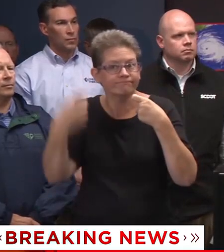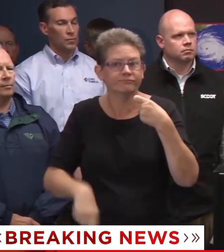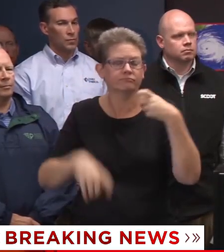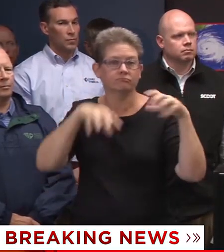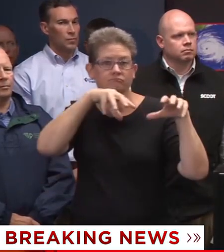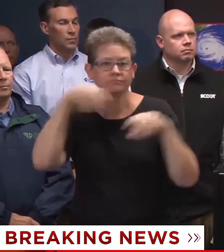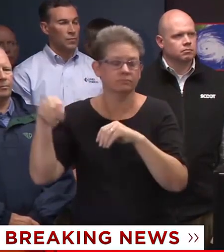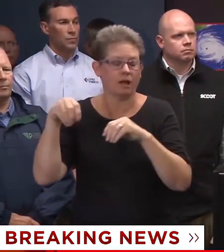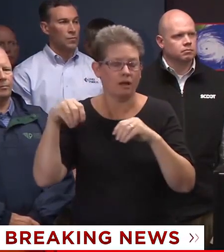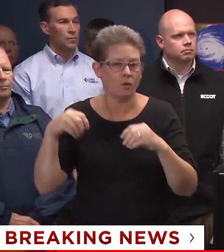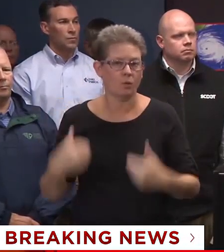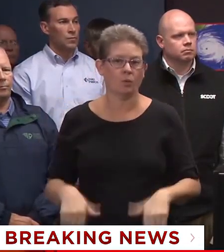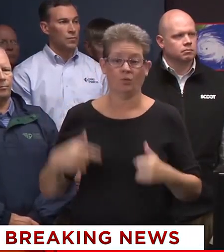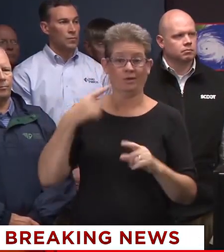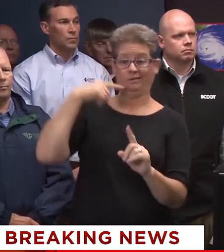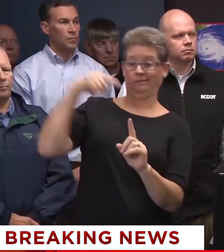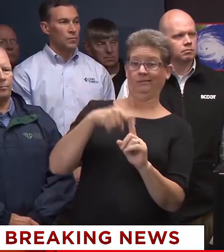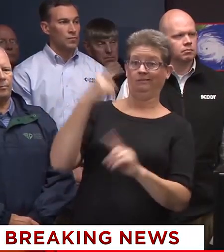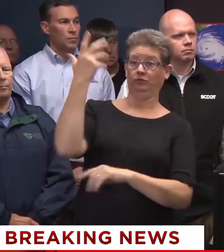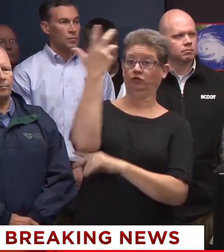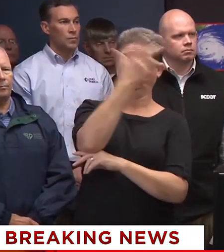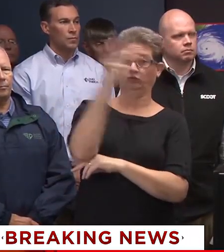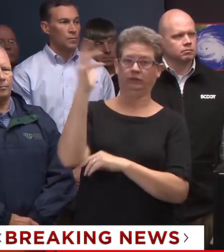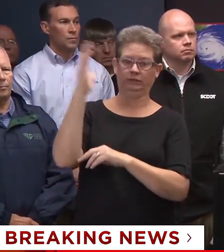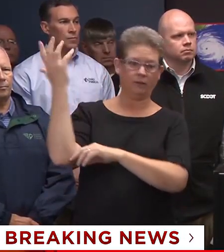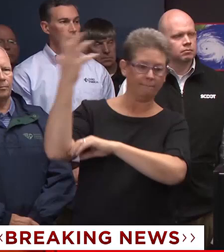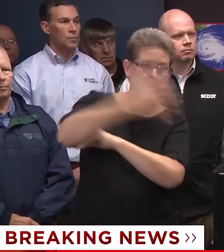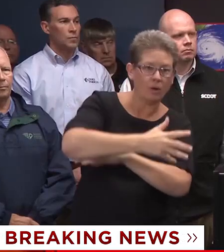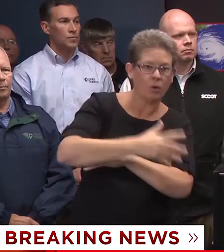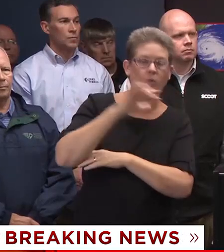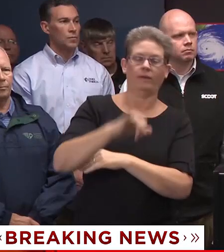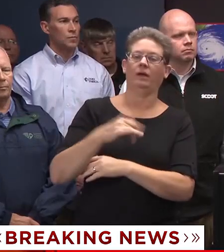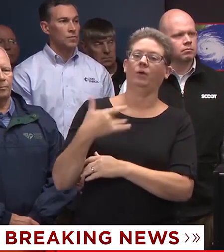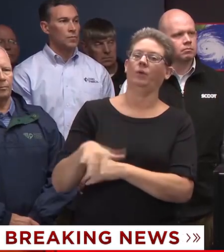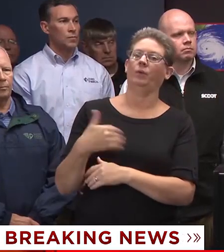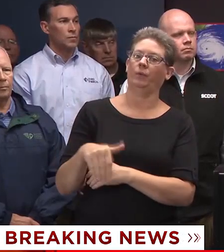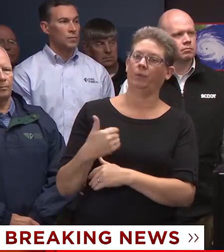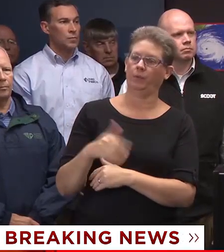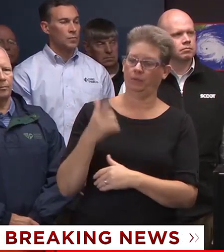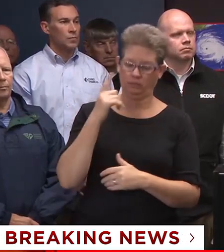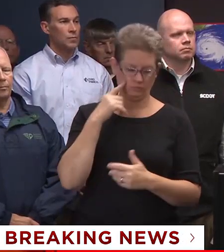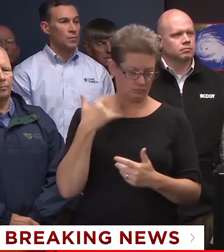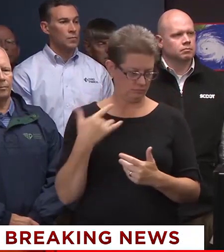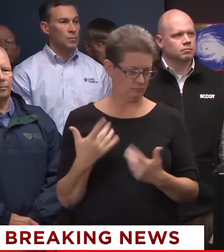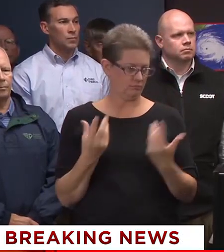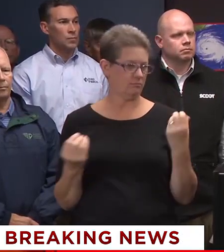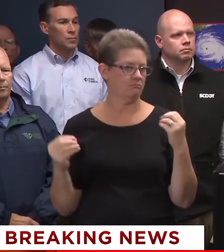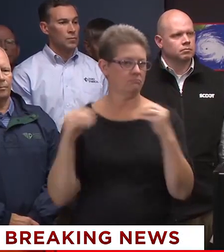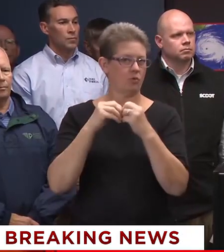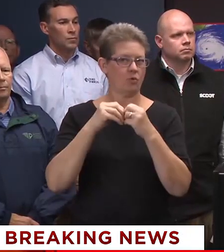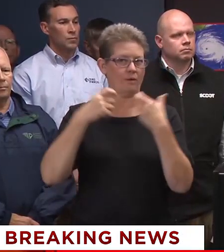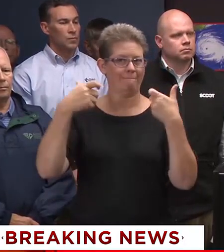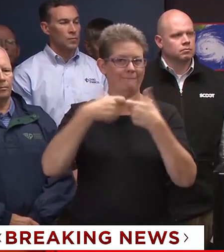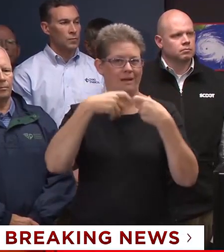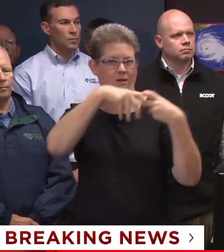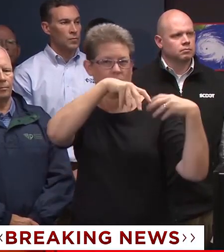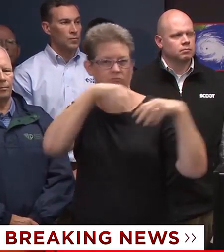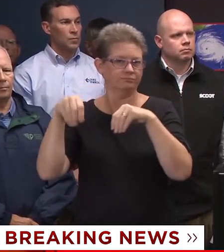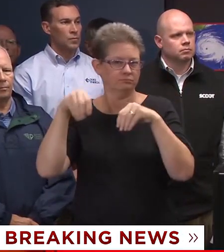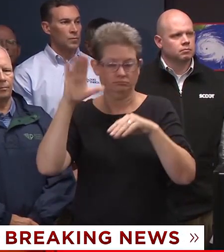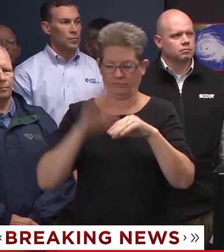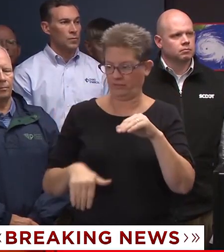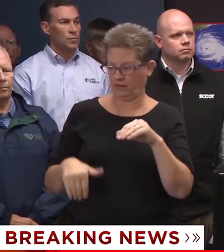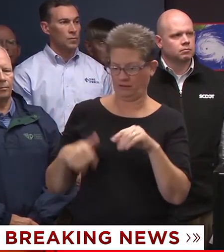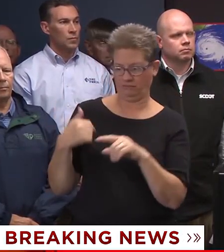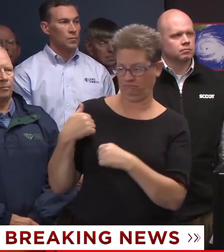of the trees being uprooted and falling, we have probably more power outages than we've